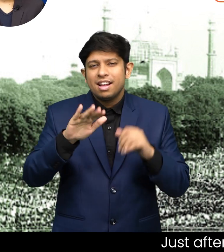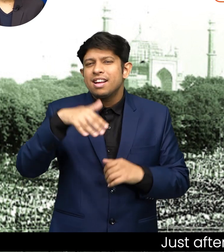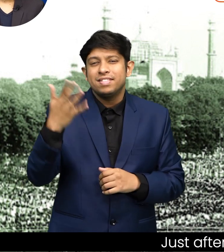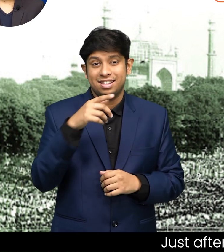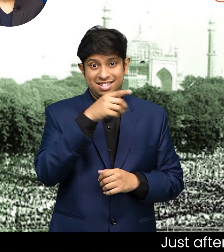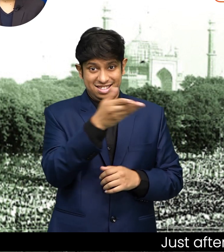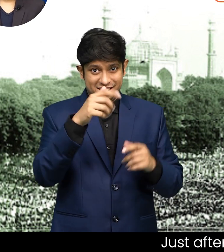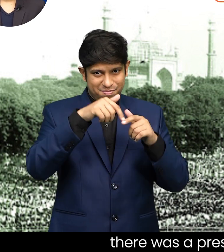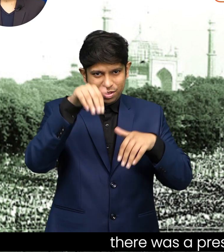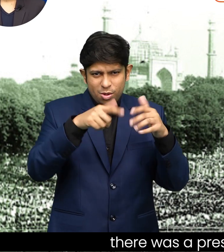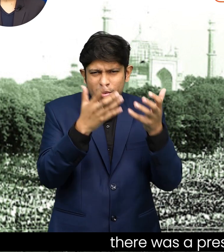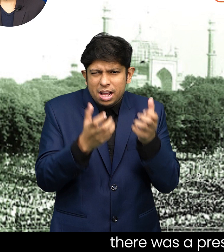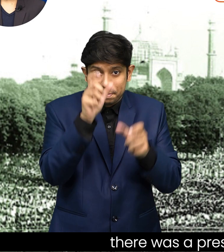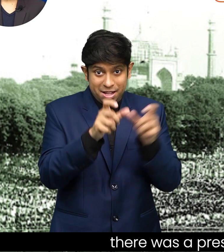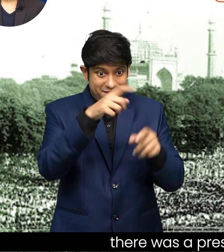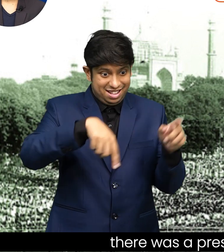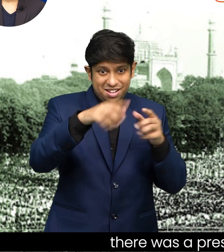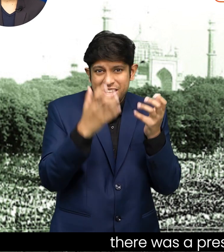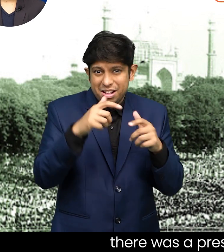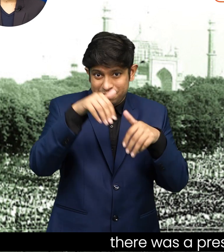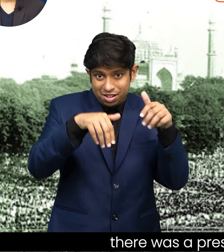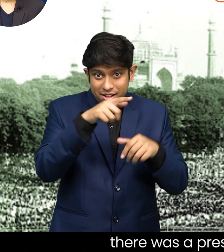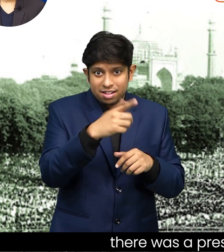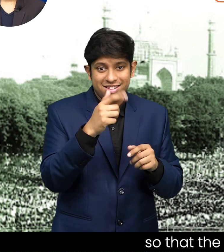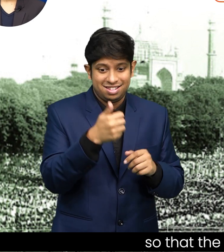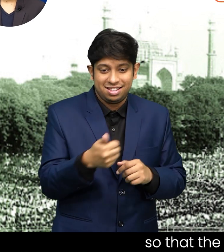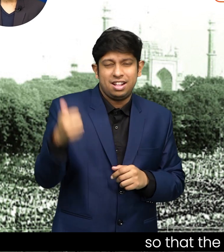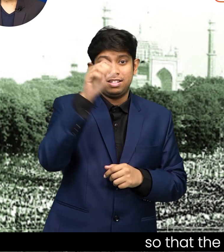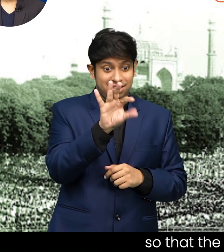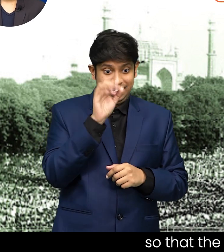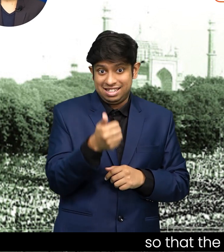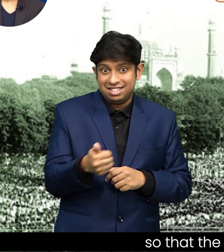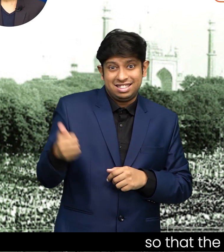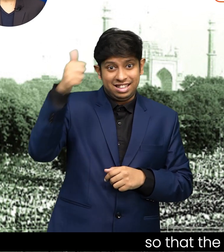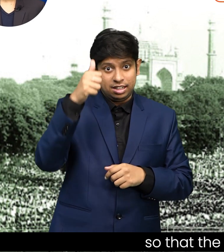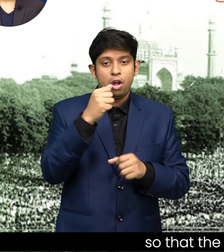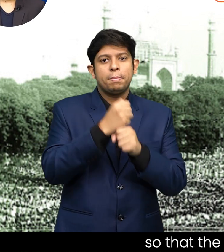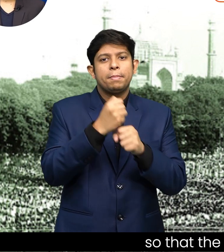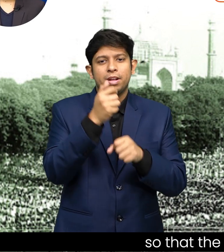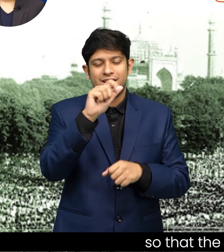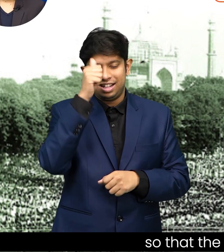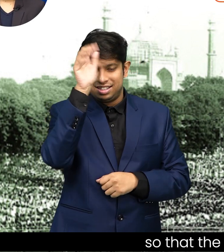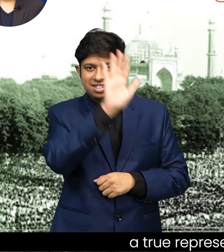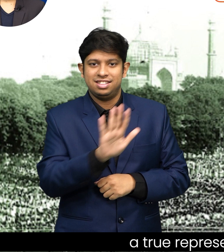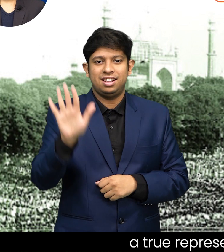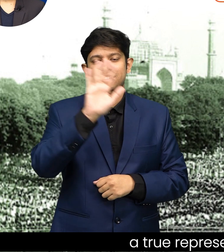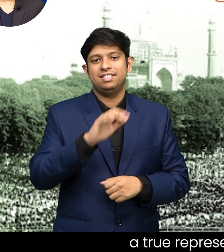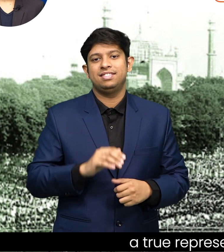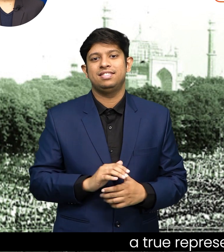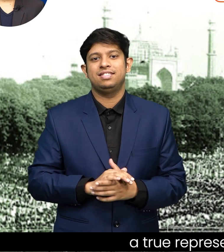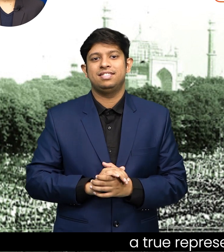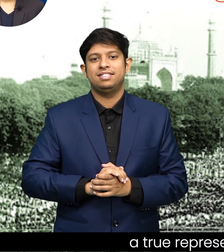after independence, there was a pressing need for elections so that the people could elect a